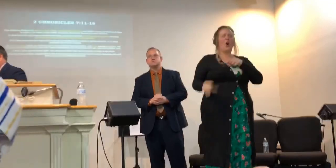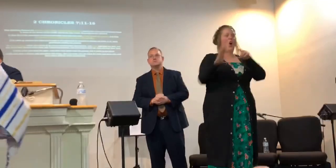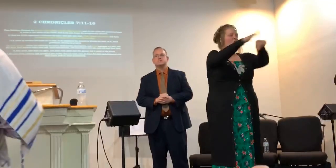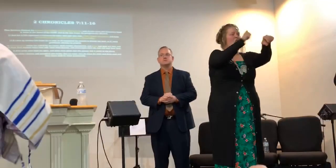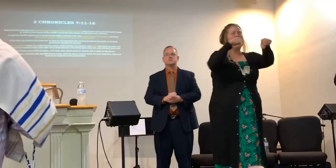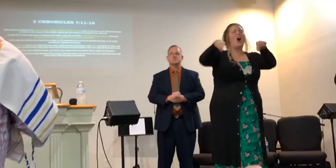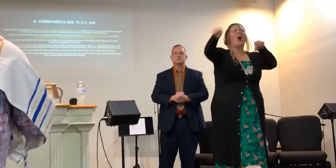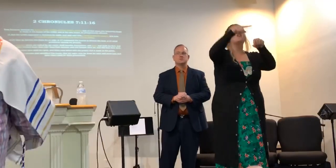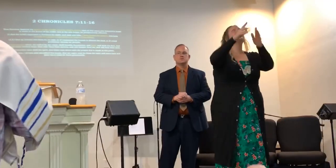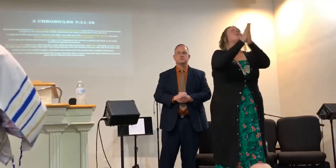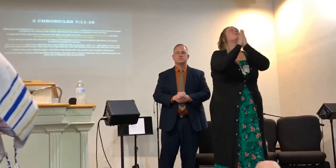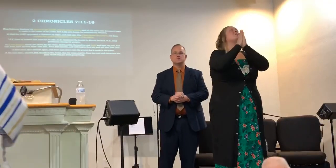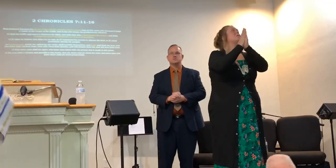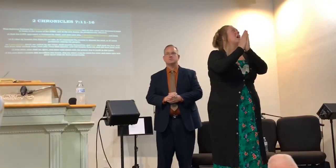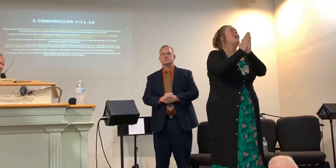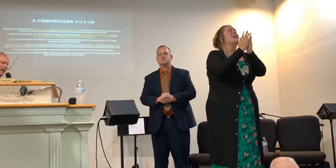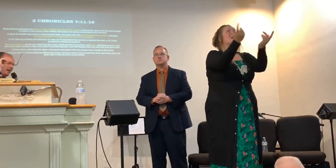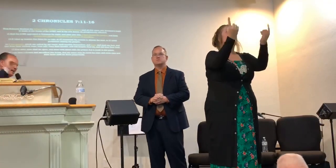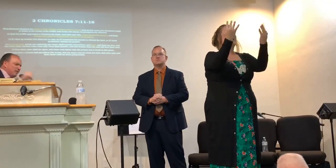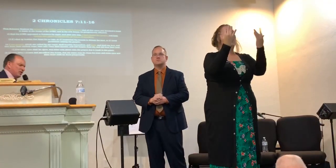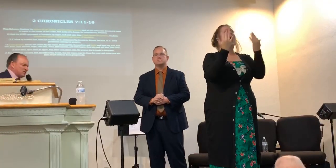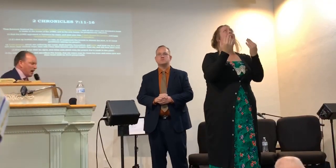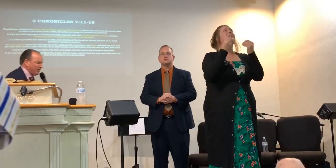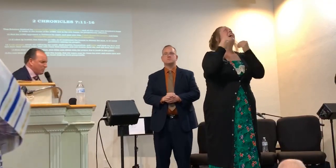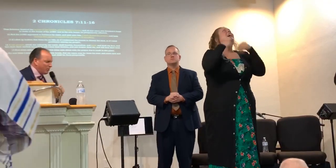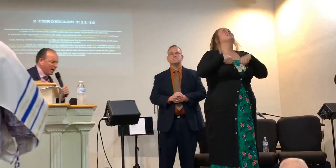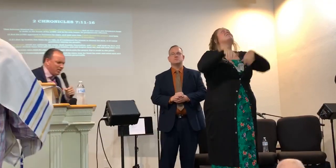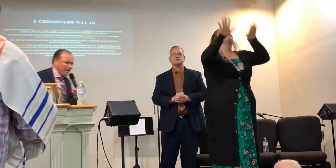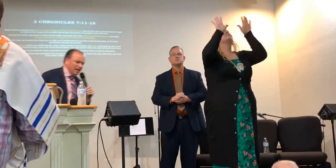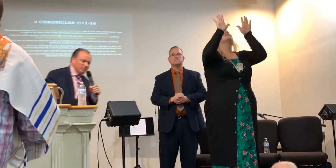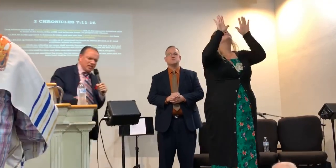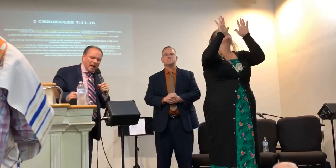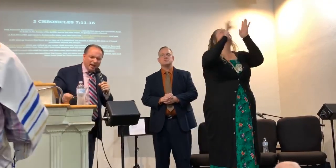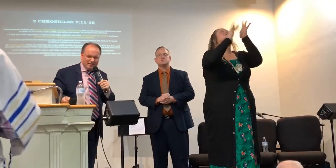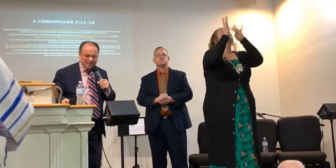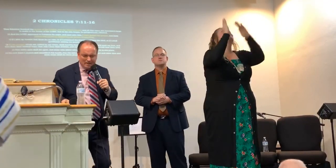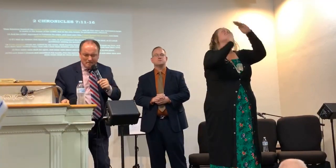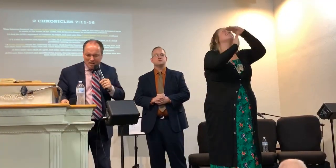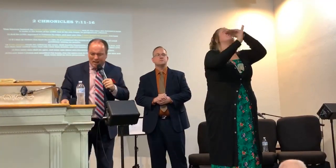this house tonight to come, amen, and give yourself in prayer to him tonight.